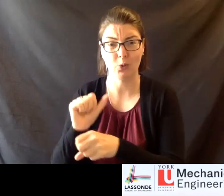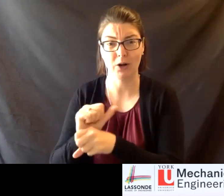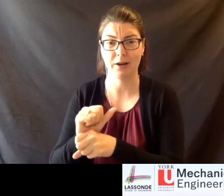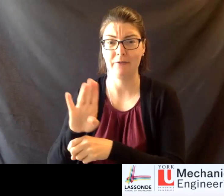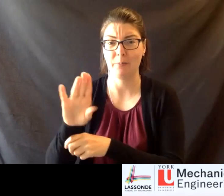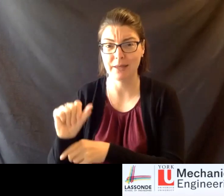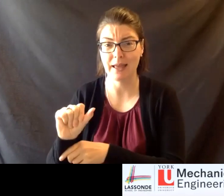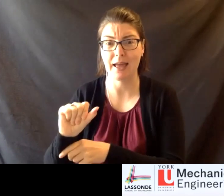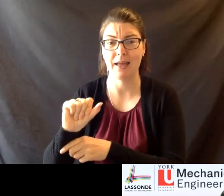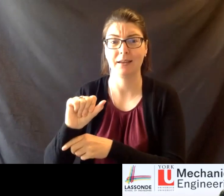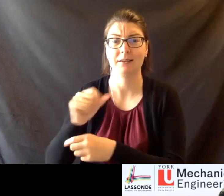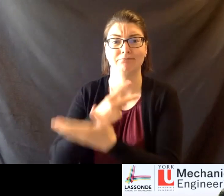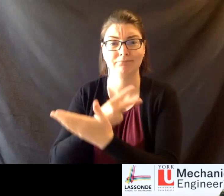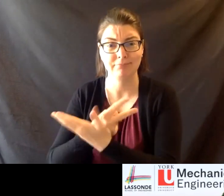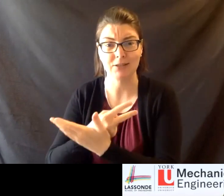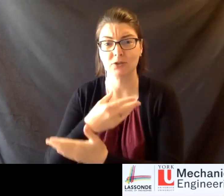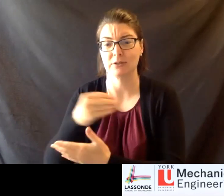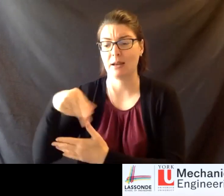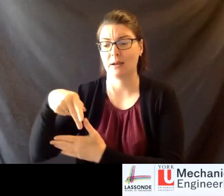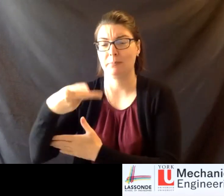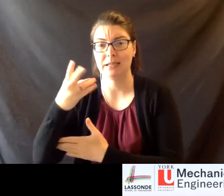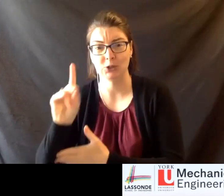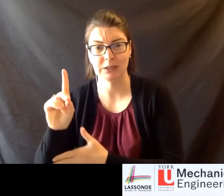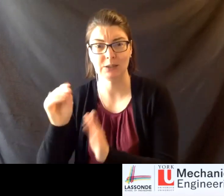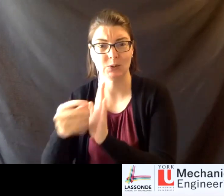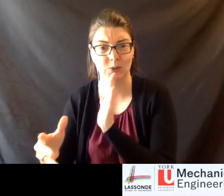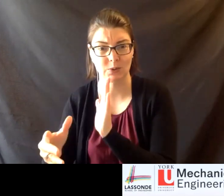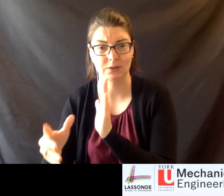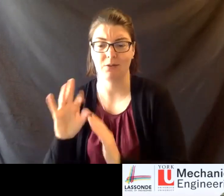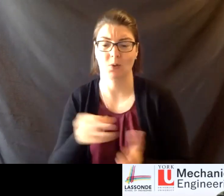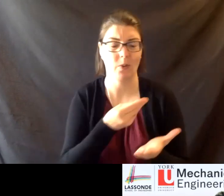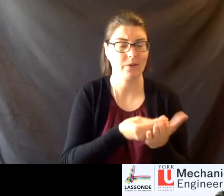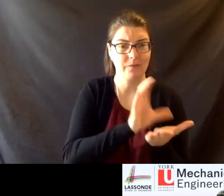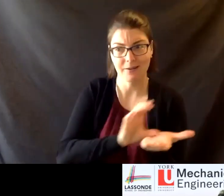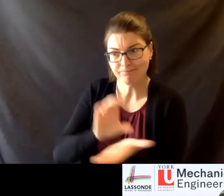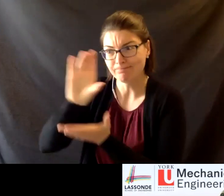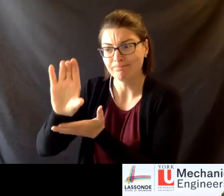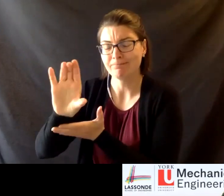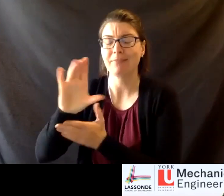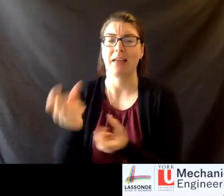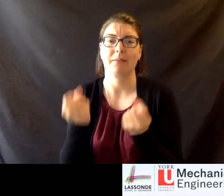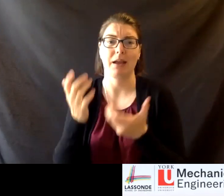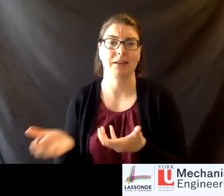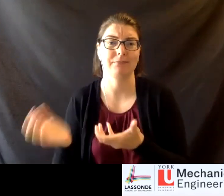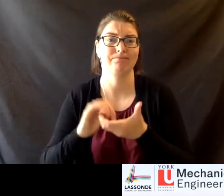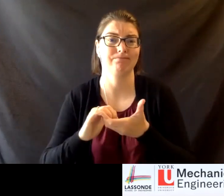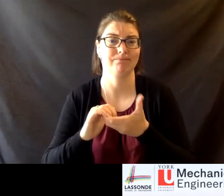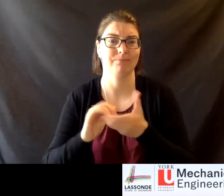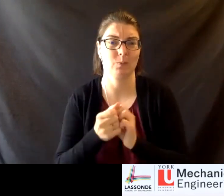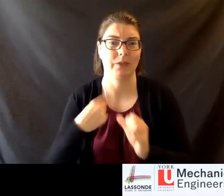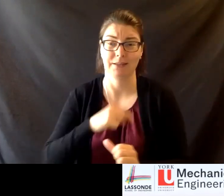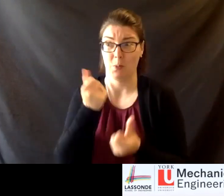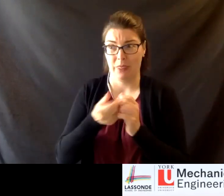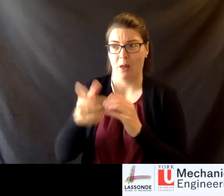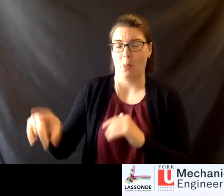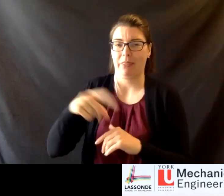and postdoctoral students, as well as the funding agencies and all of my collaborators. I'm sure without them, I could never